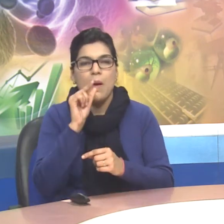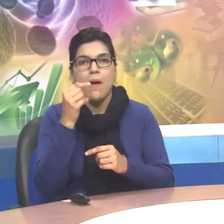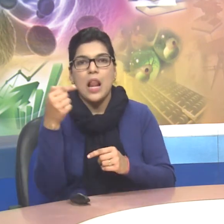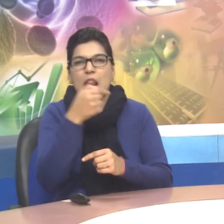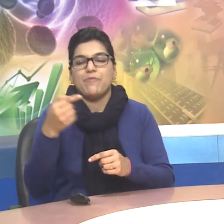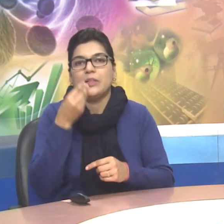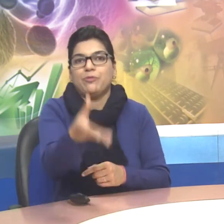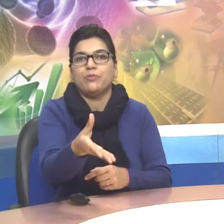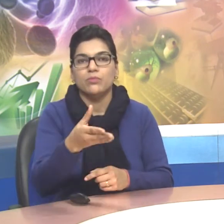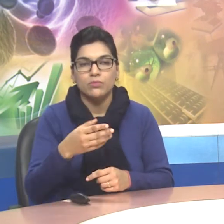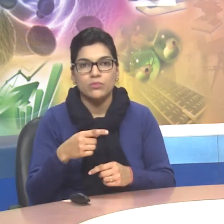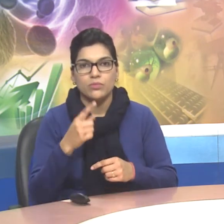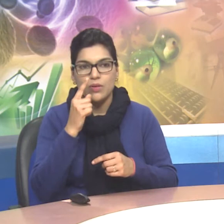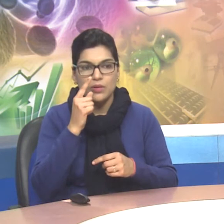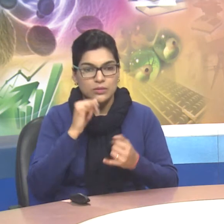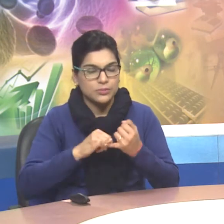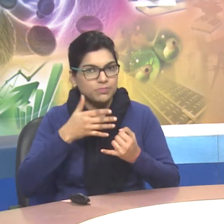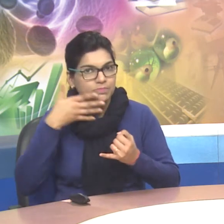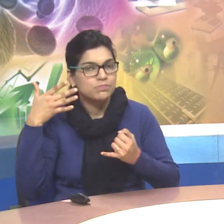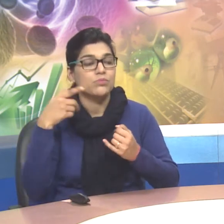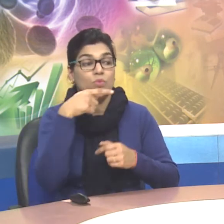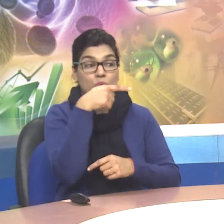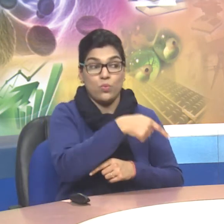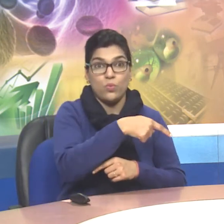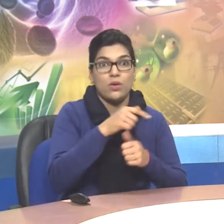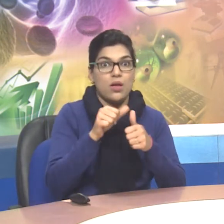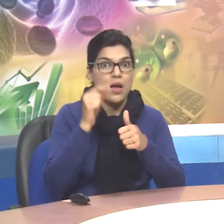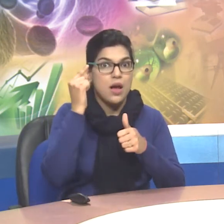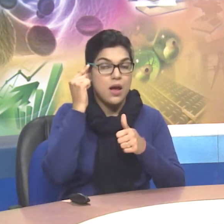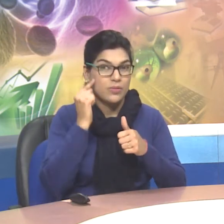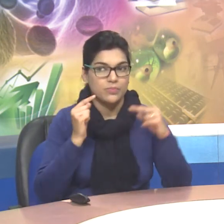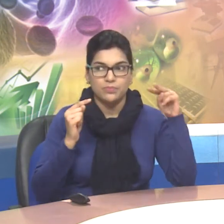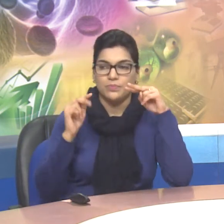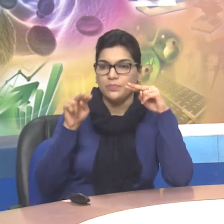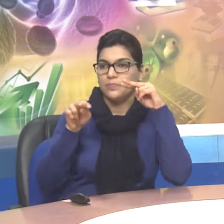stared aghast at Aunt Premla.